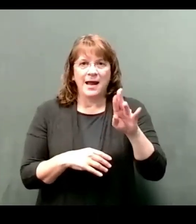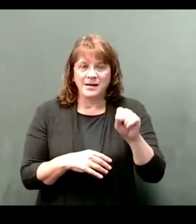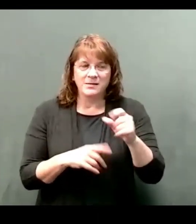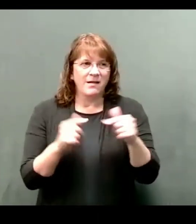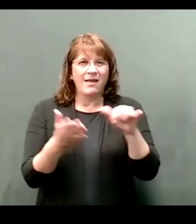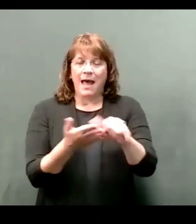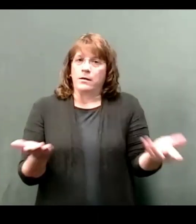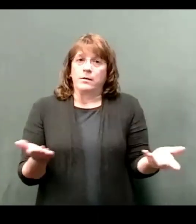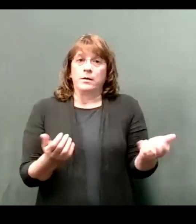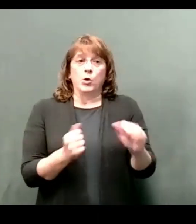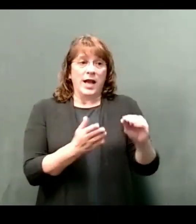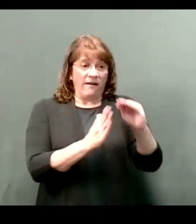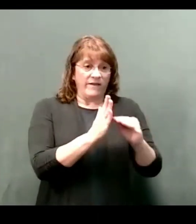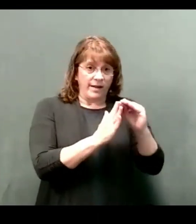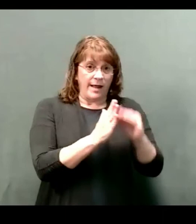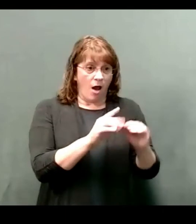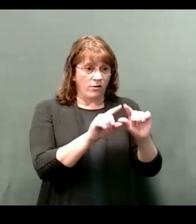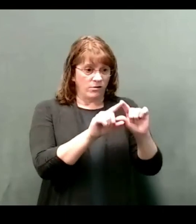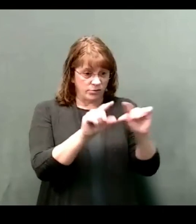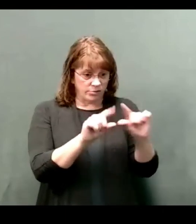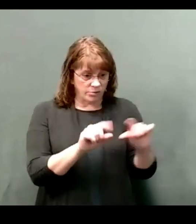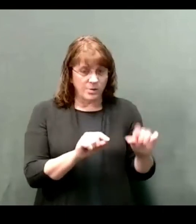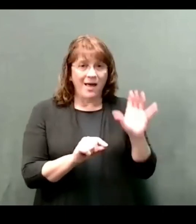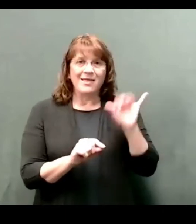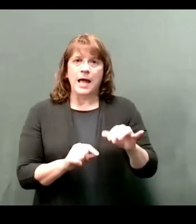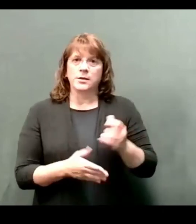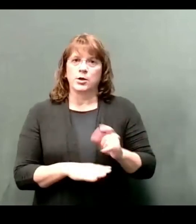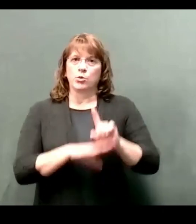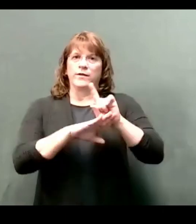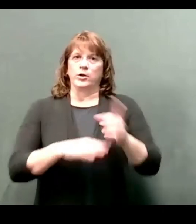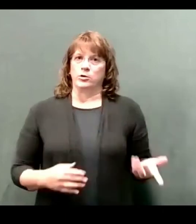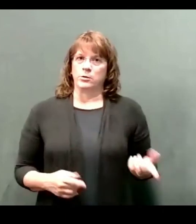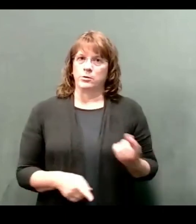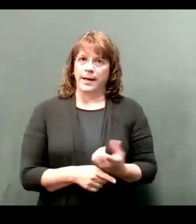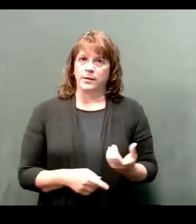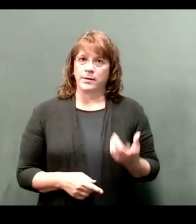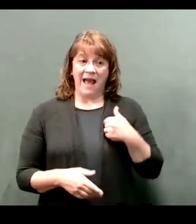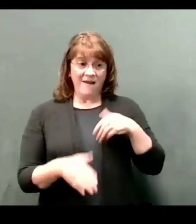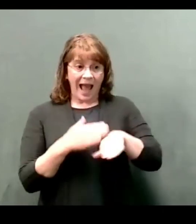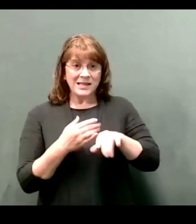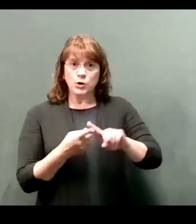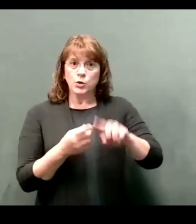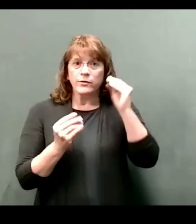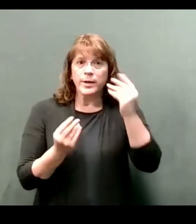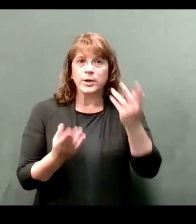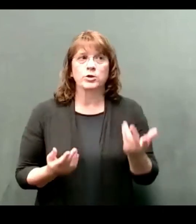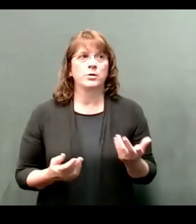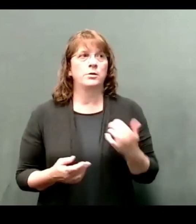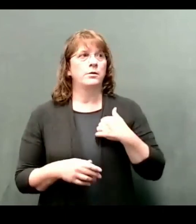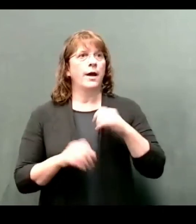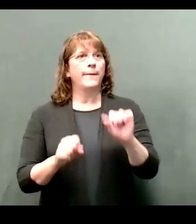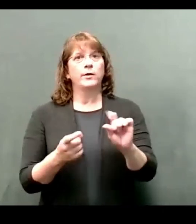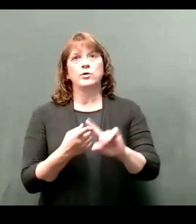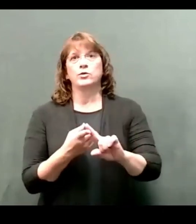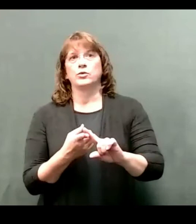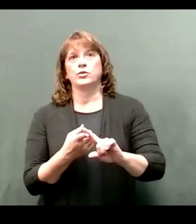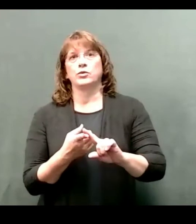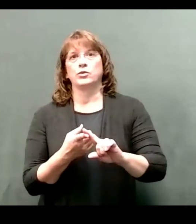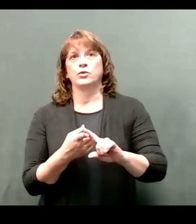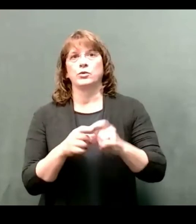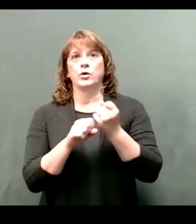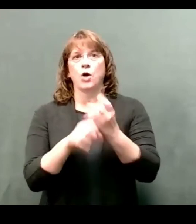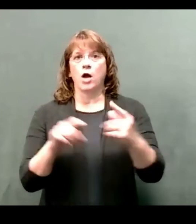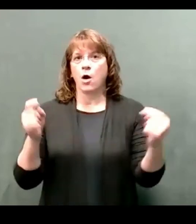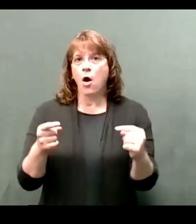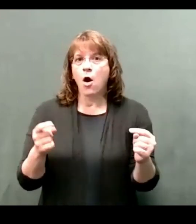can essentially fill out these blocks. That in itself is a privilege, right? Having access to that information, and having the ability to